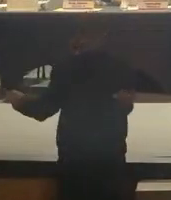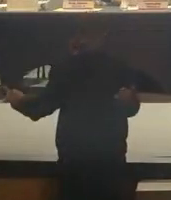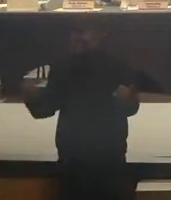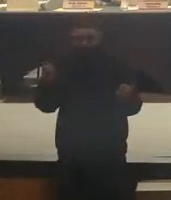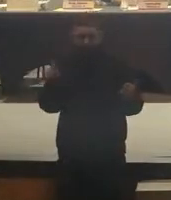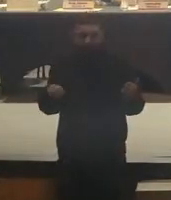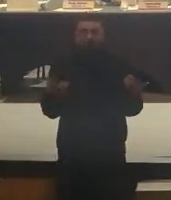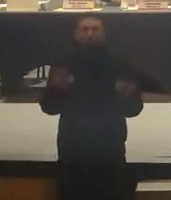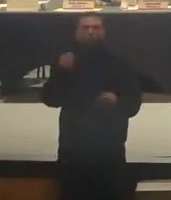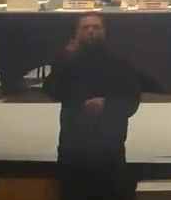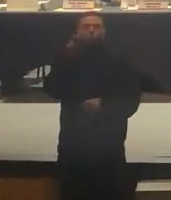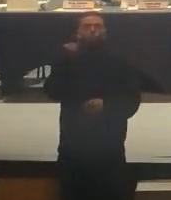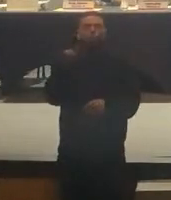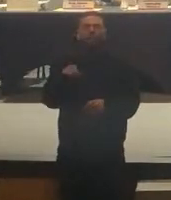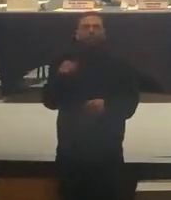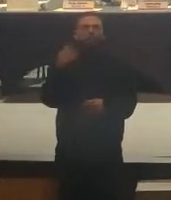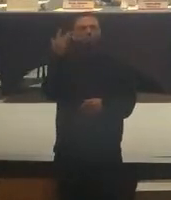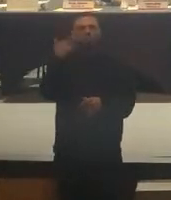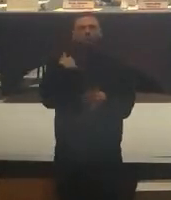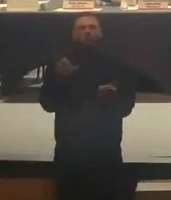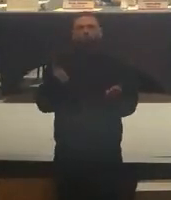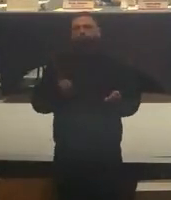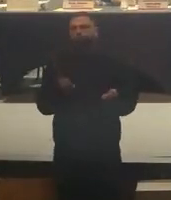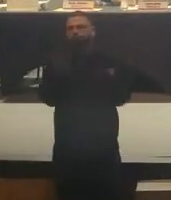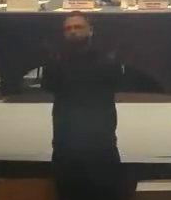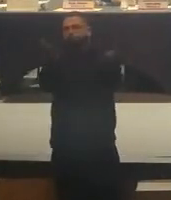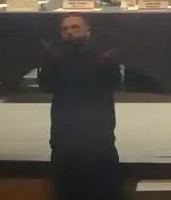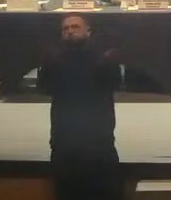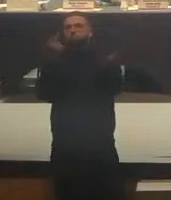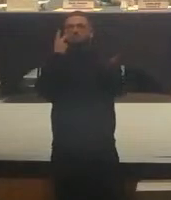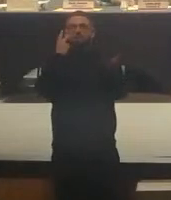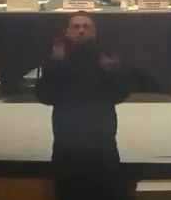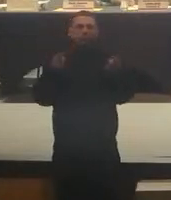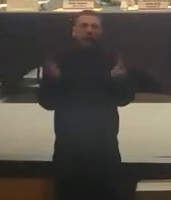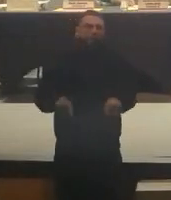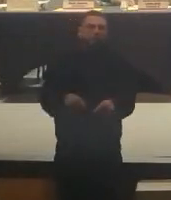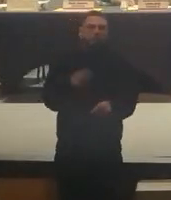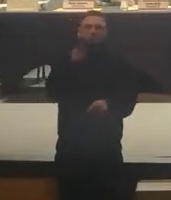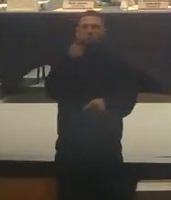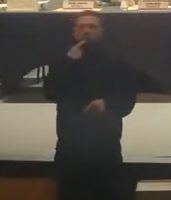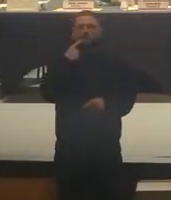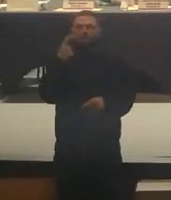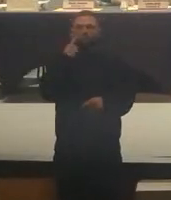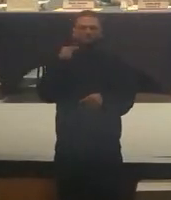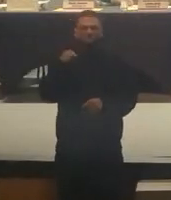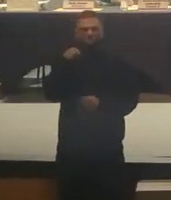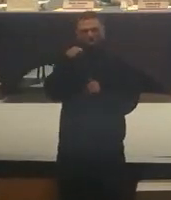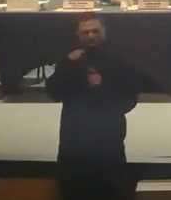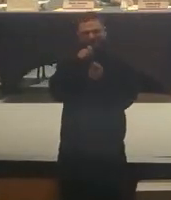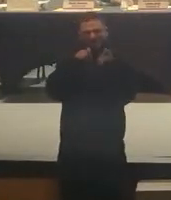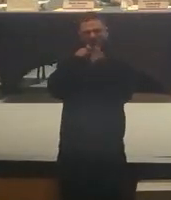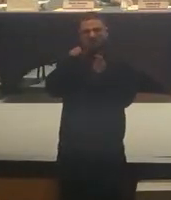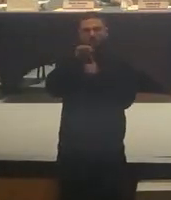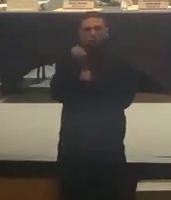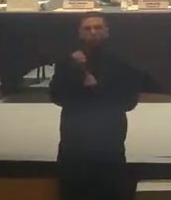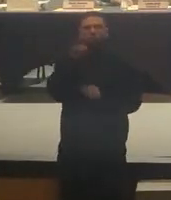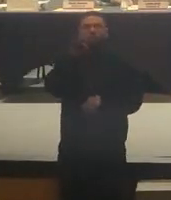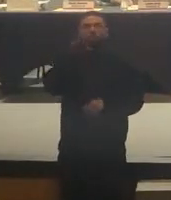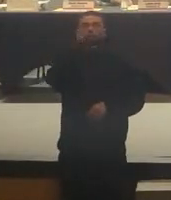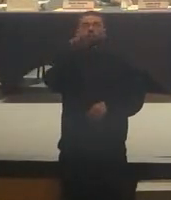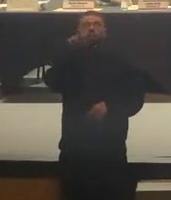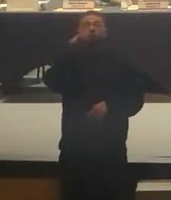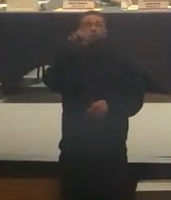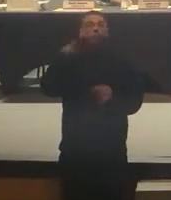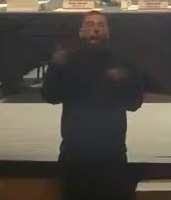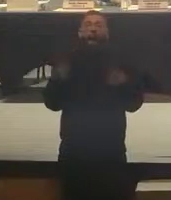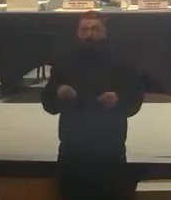that is what I wanted to bring up, what happens in those situations if the rezoning happens, which I also hope it